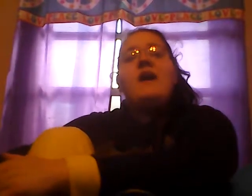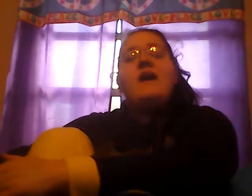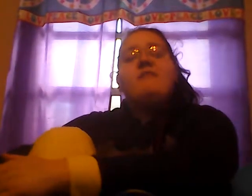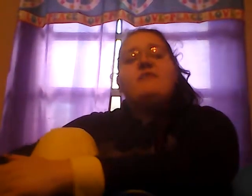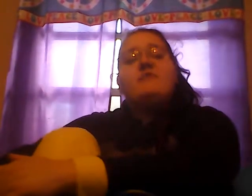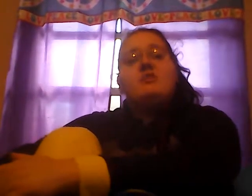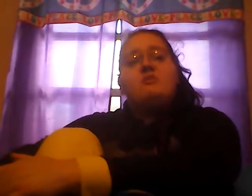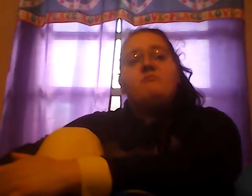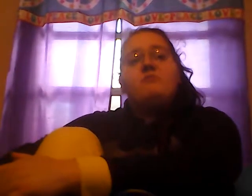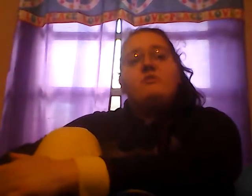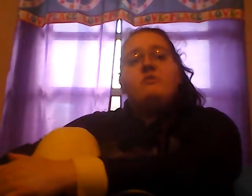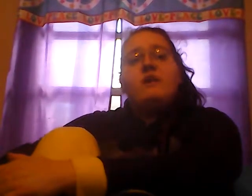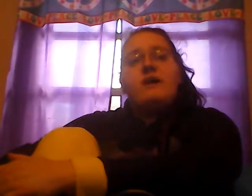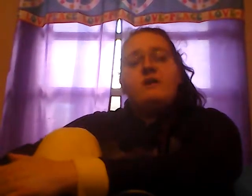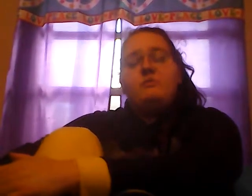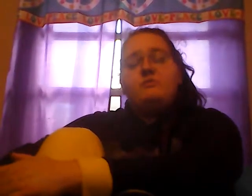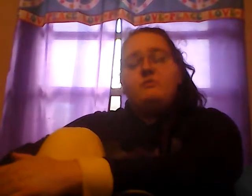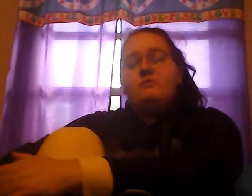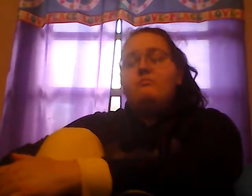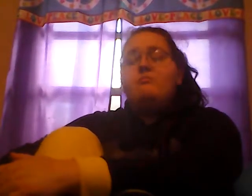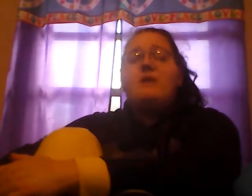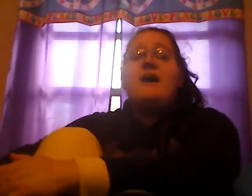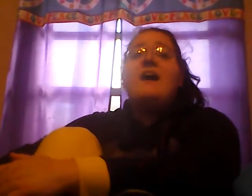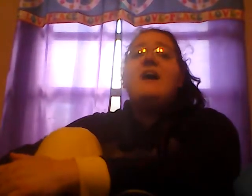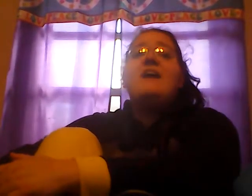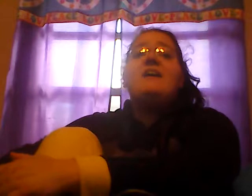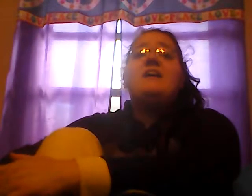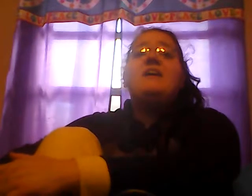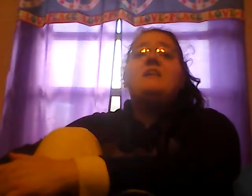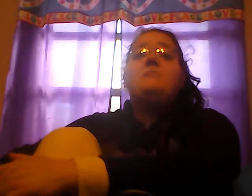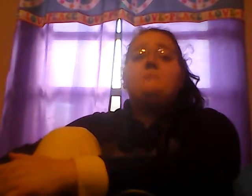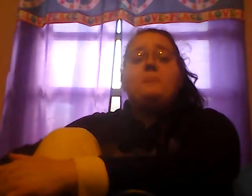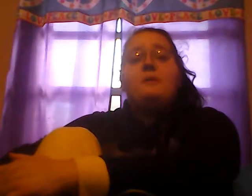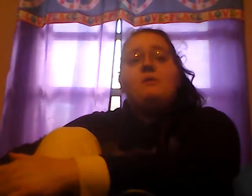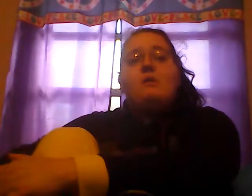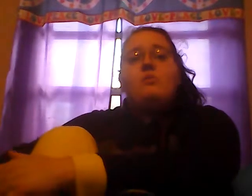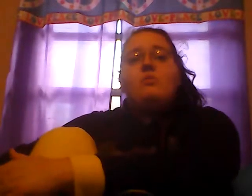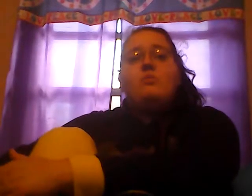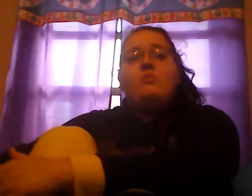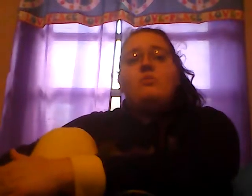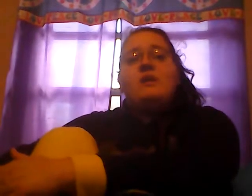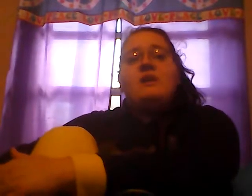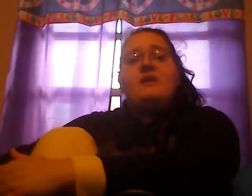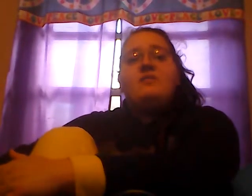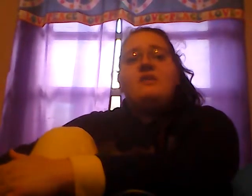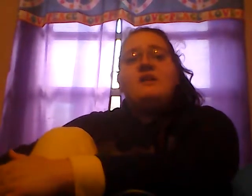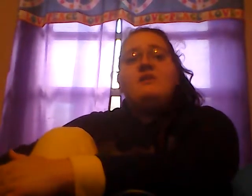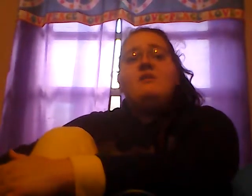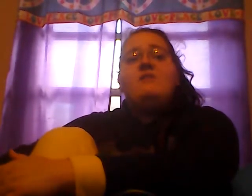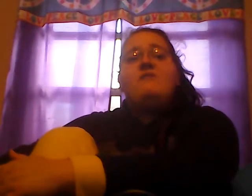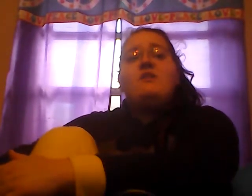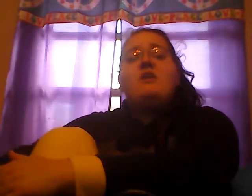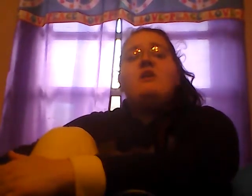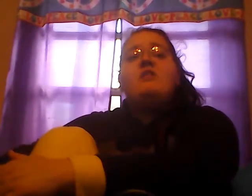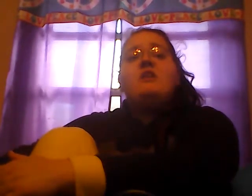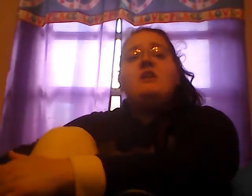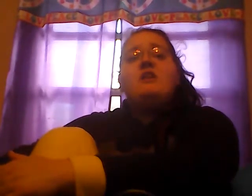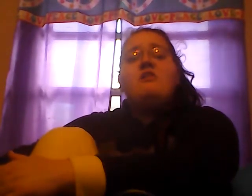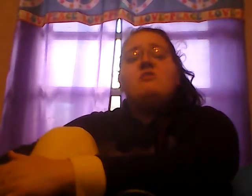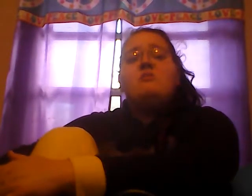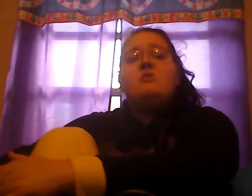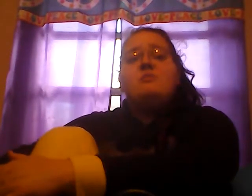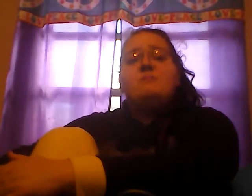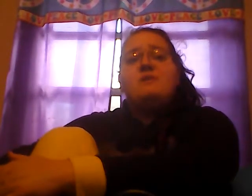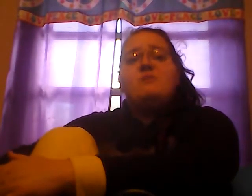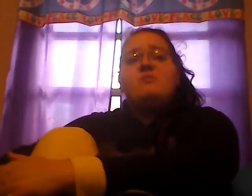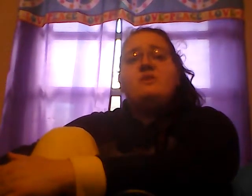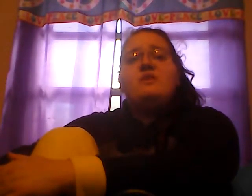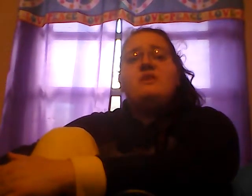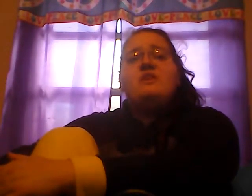105 is a number that comes to my head. When I think of all the years I wanna be with